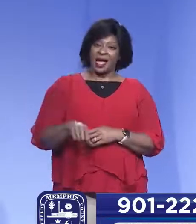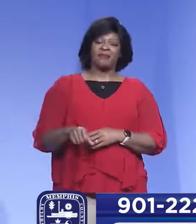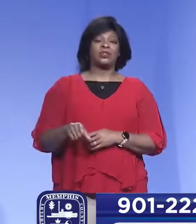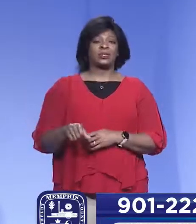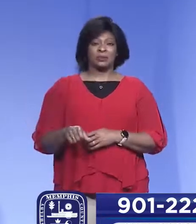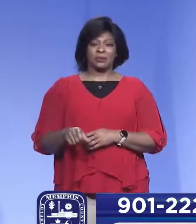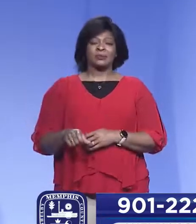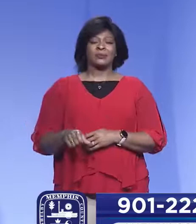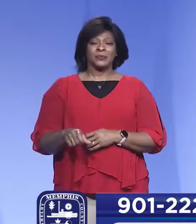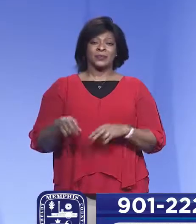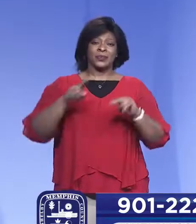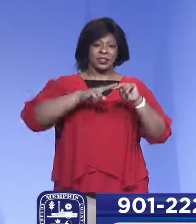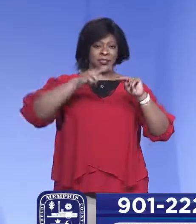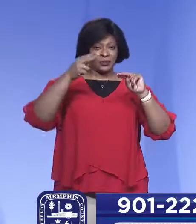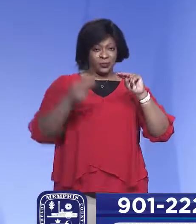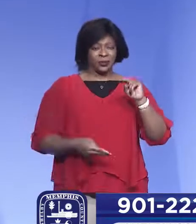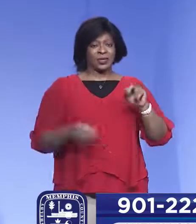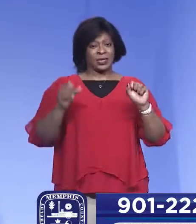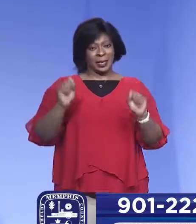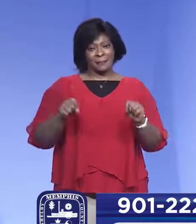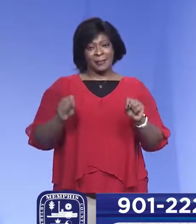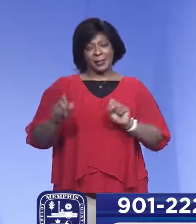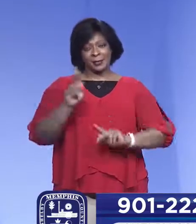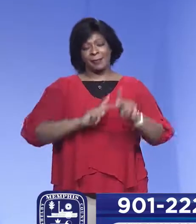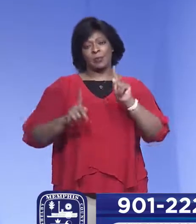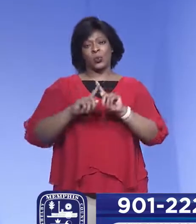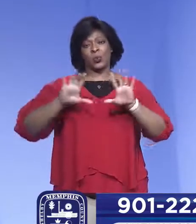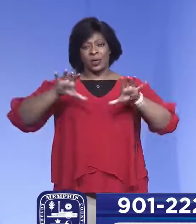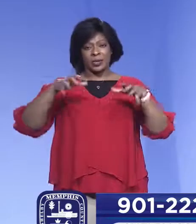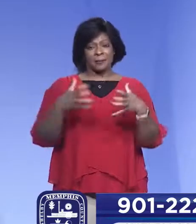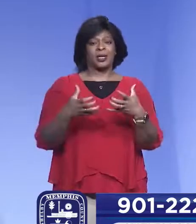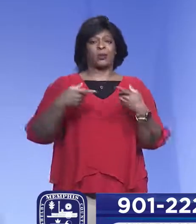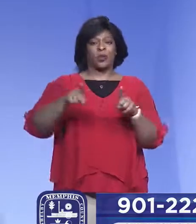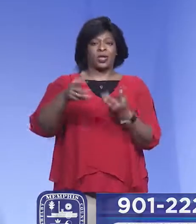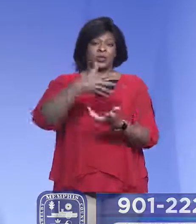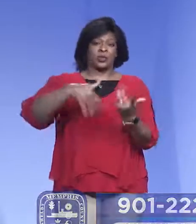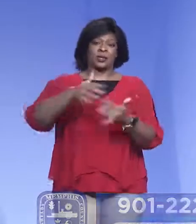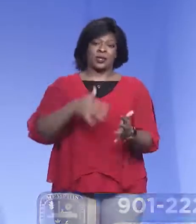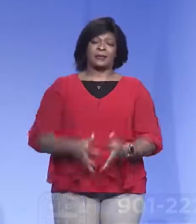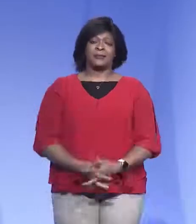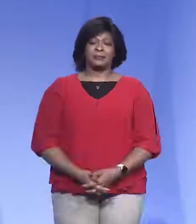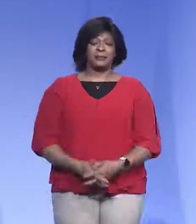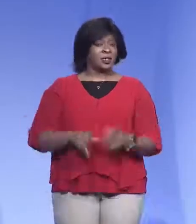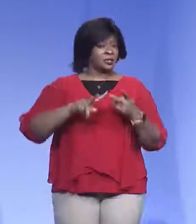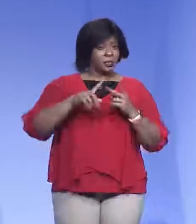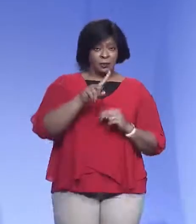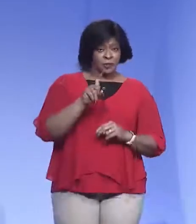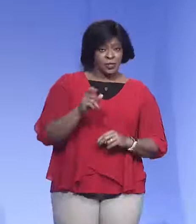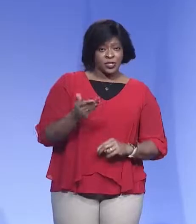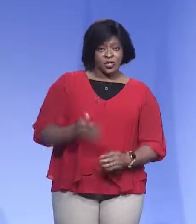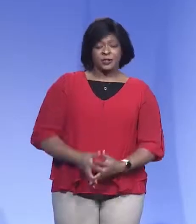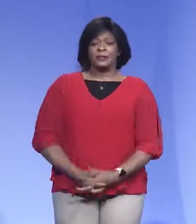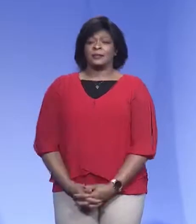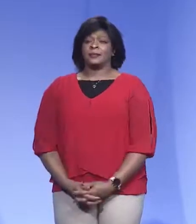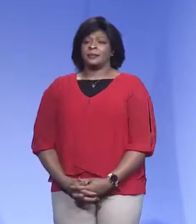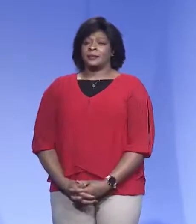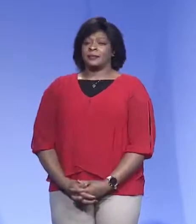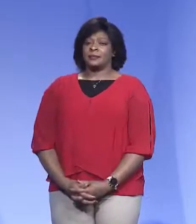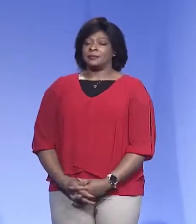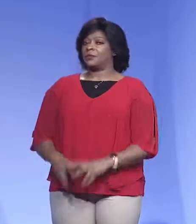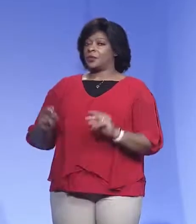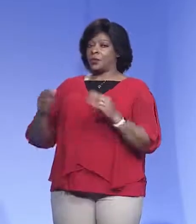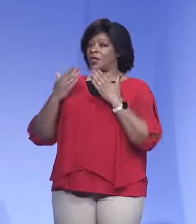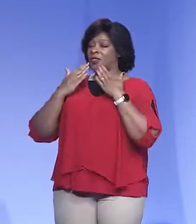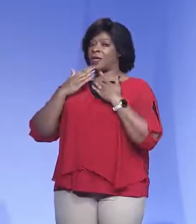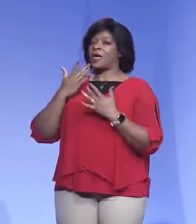to decrease the ability of people to come together and socialize. Do you have a follow-up? No,